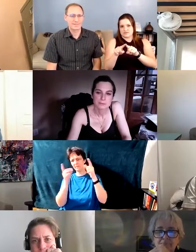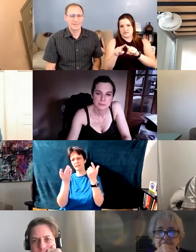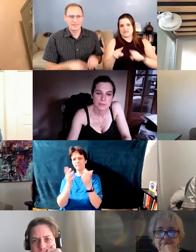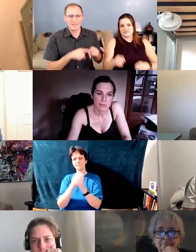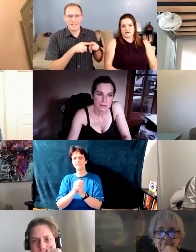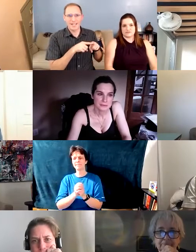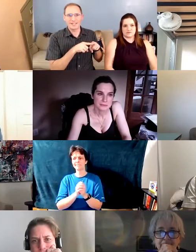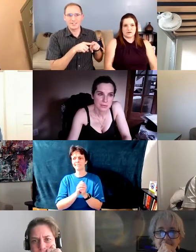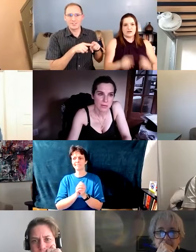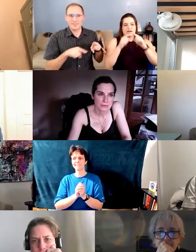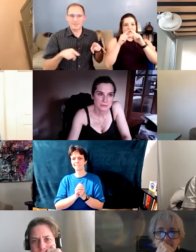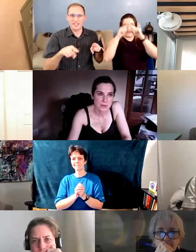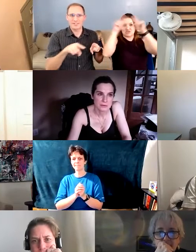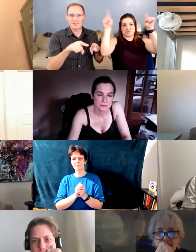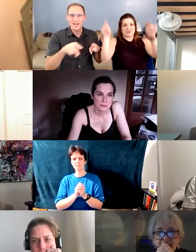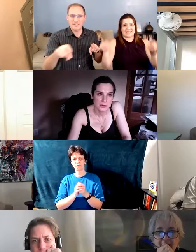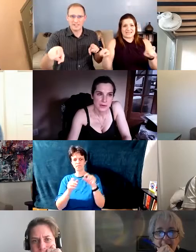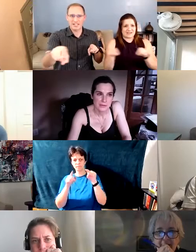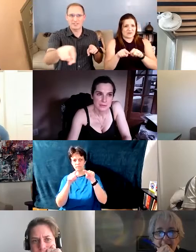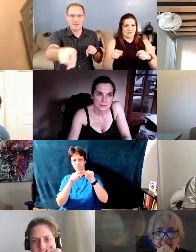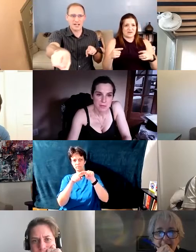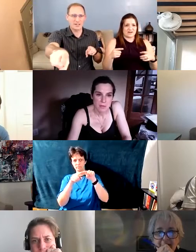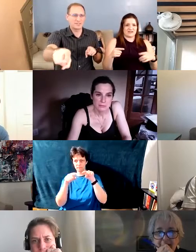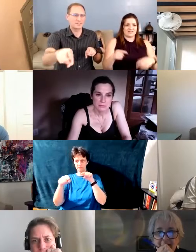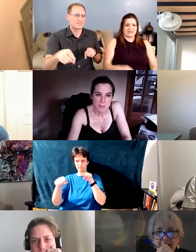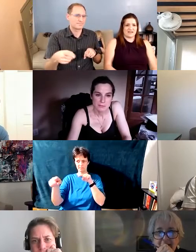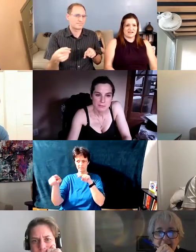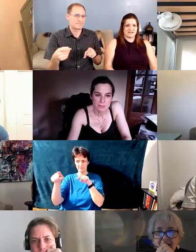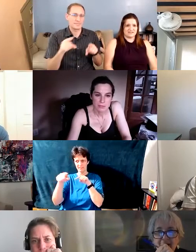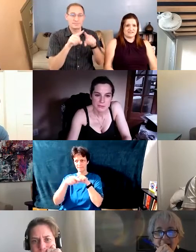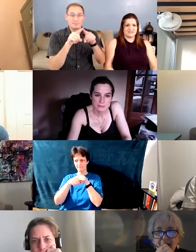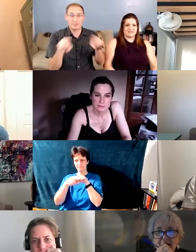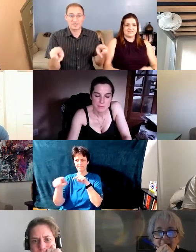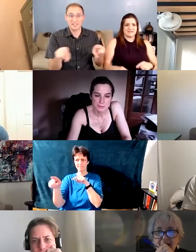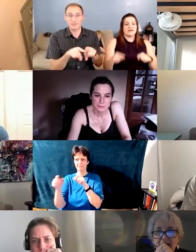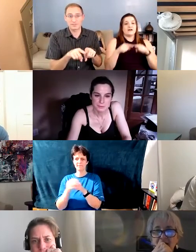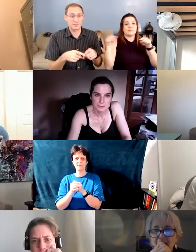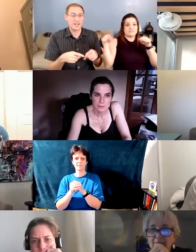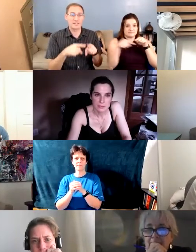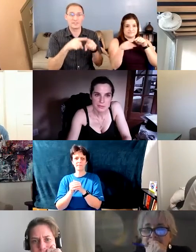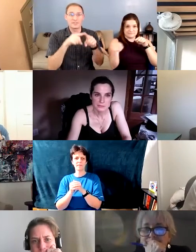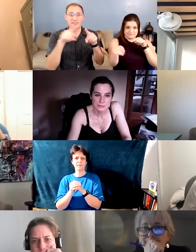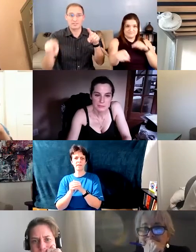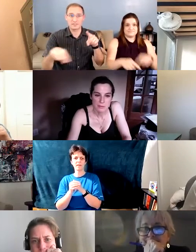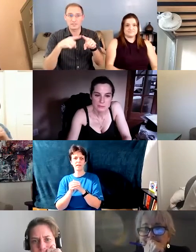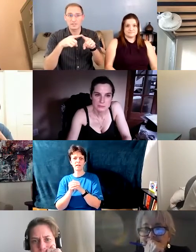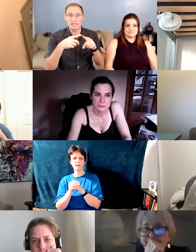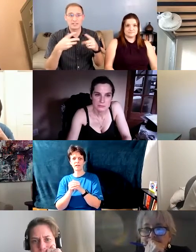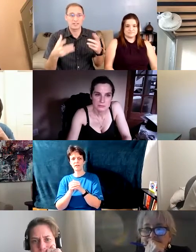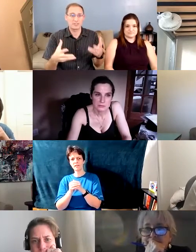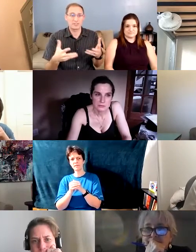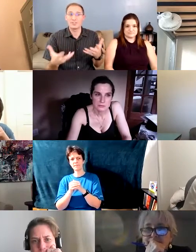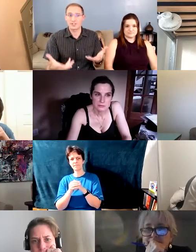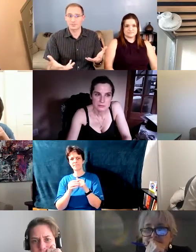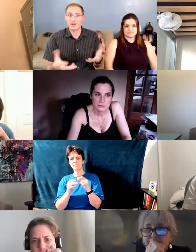using those classifiers. And or you could do that for like traveling down a route. Yeah. Or the sign for triangle or Mhm. circle, and